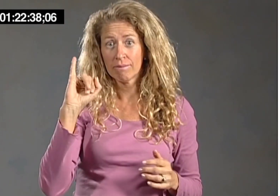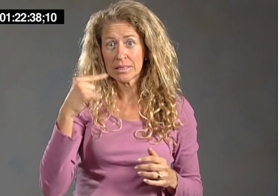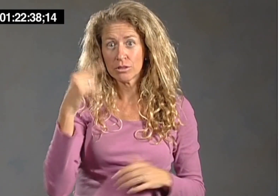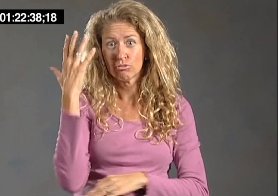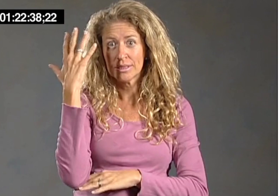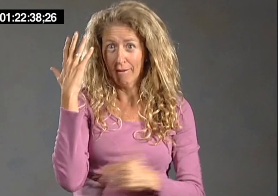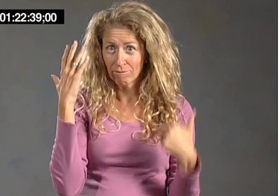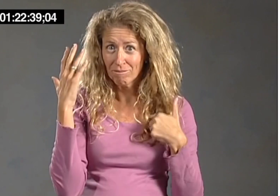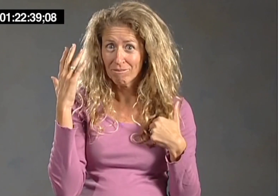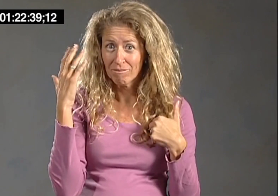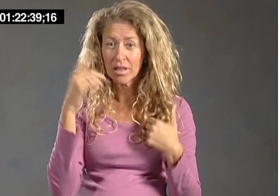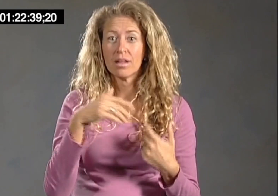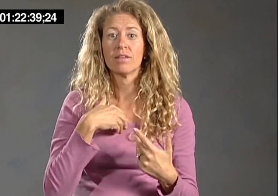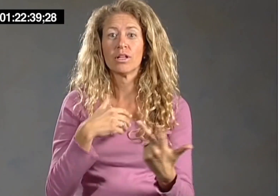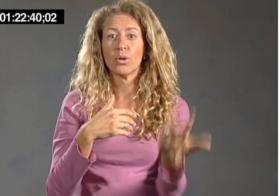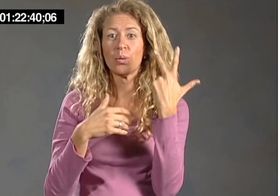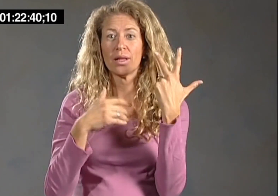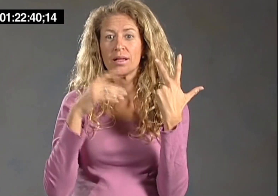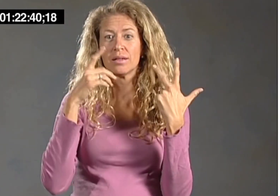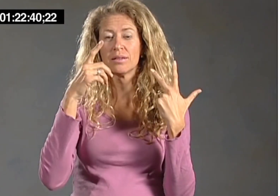3 lemon trees, citrus tree,